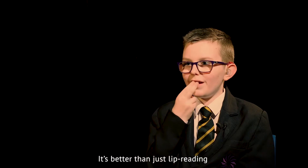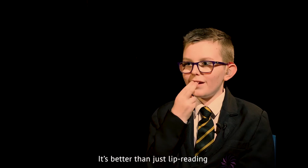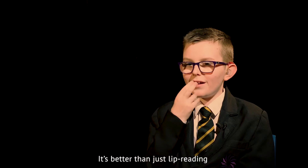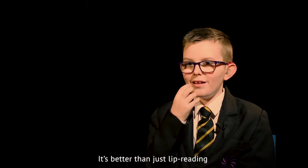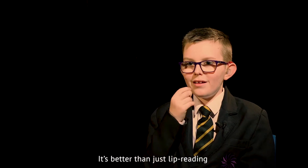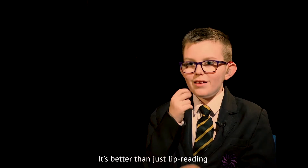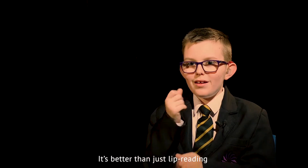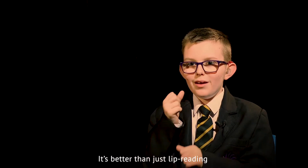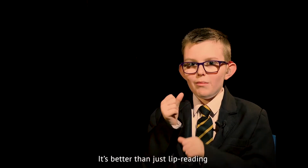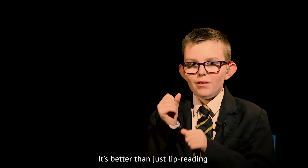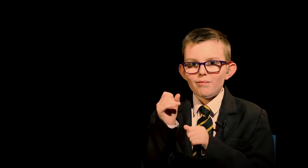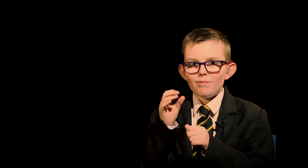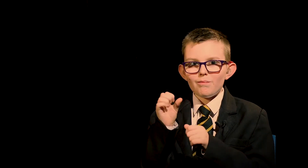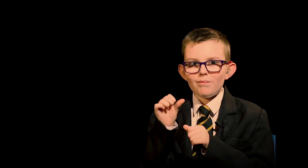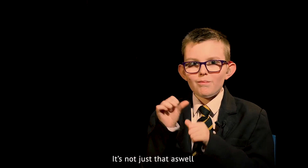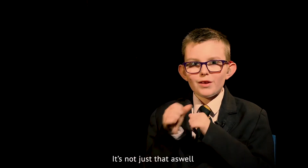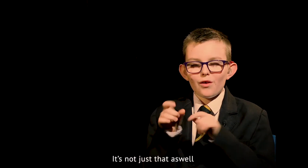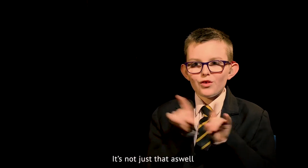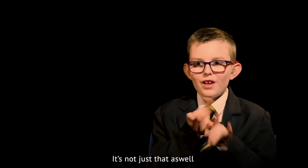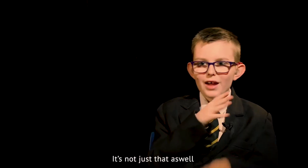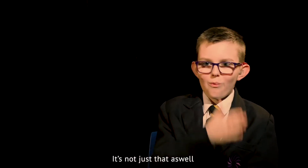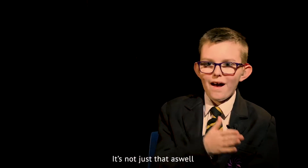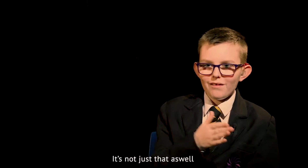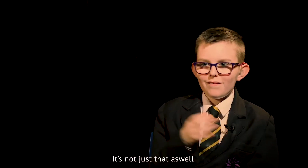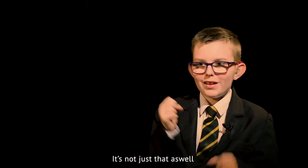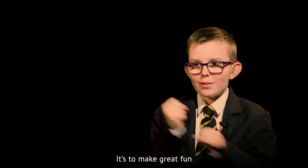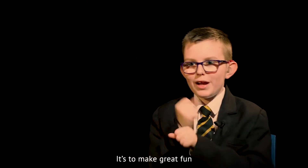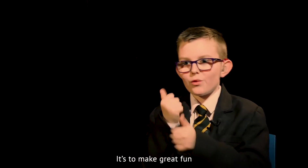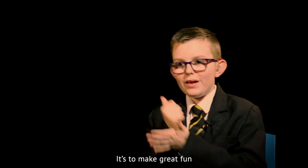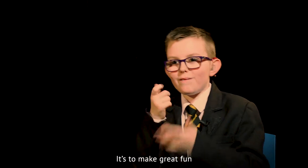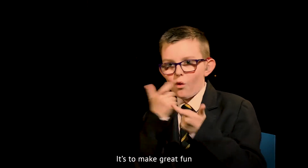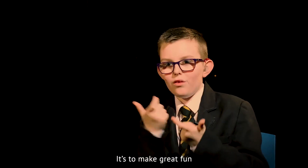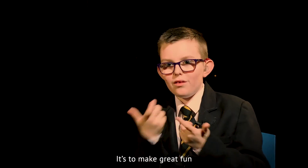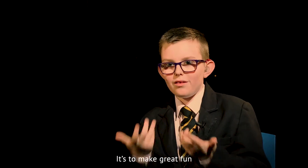reading. It's not just that as well, it's to make great fun.